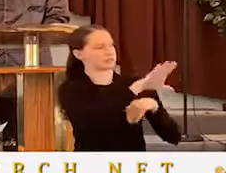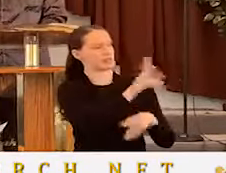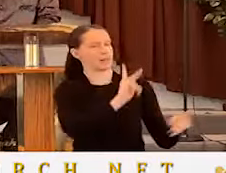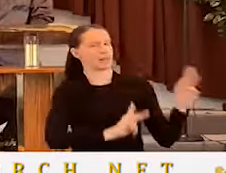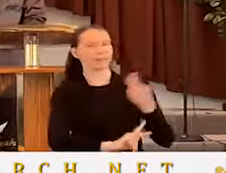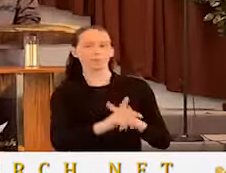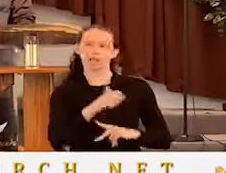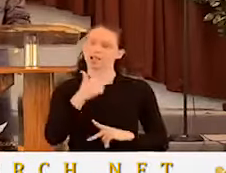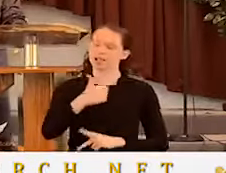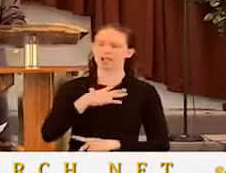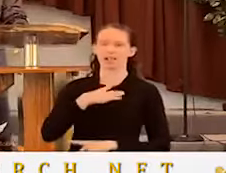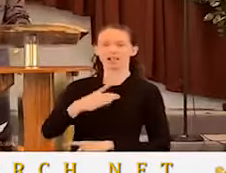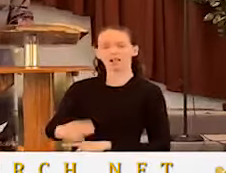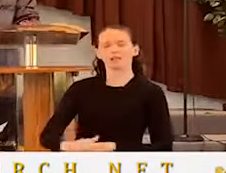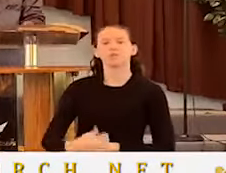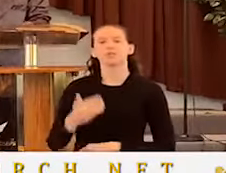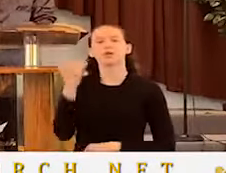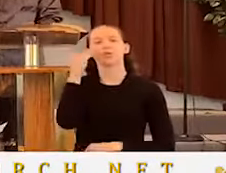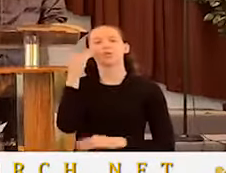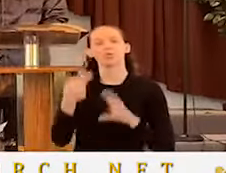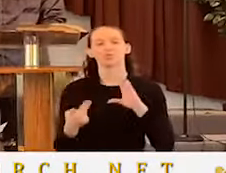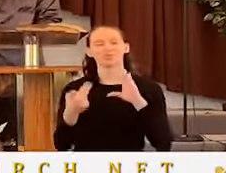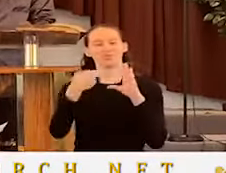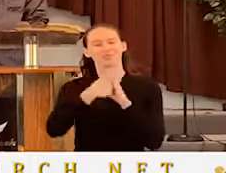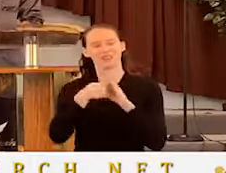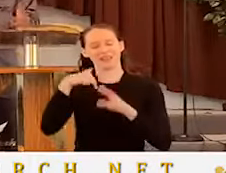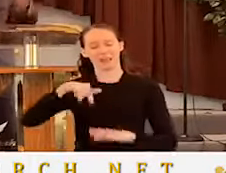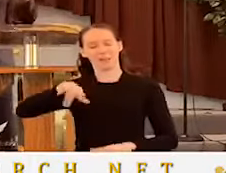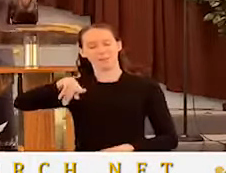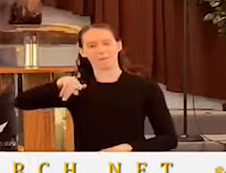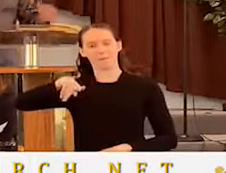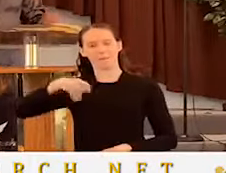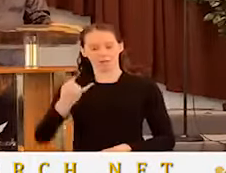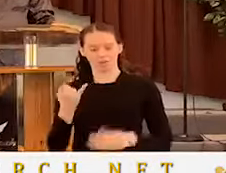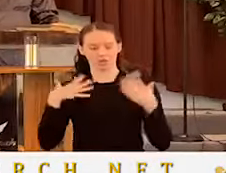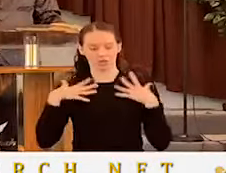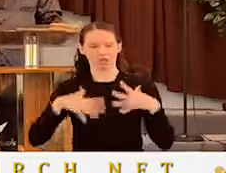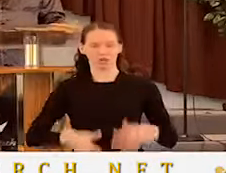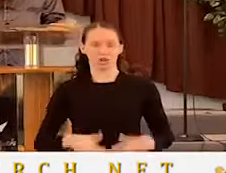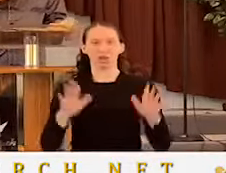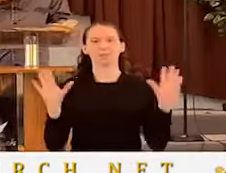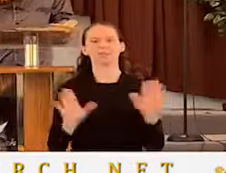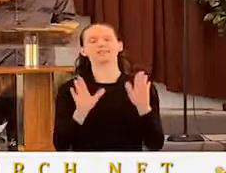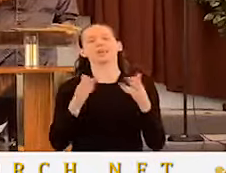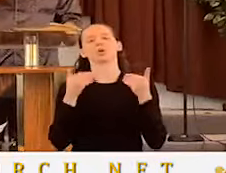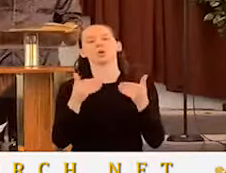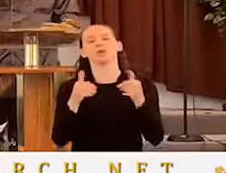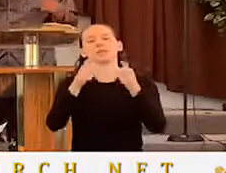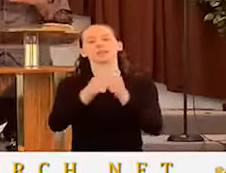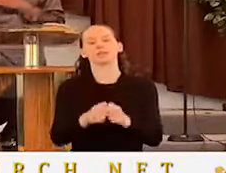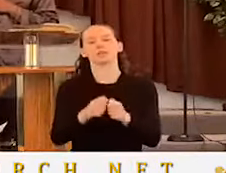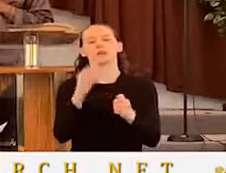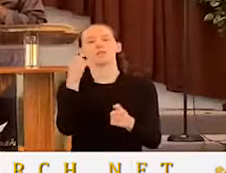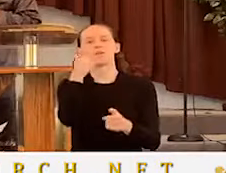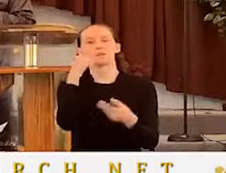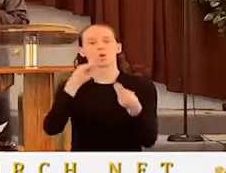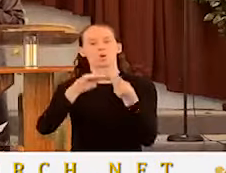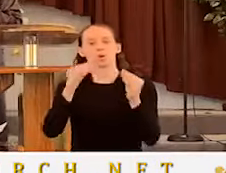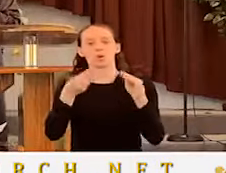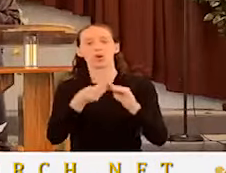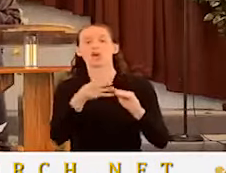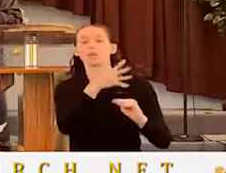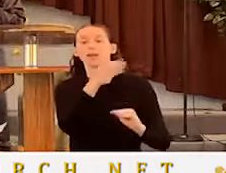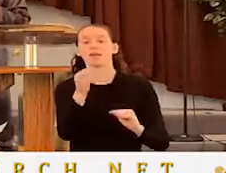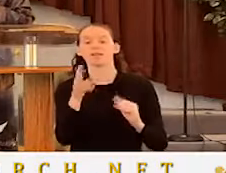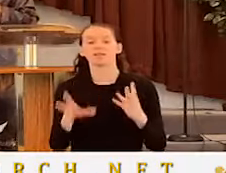you're participating with us in this Pajama Sunday, and I want you to text the number. And I want you to text and